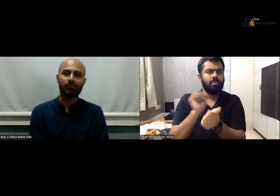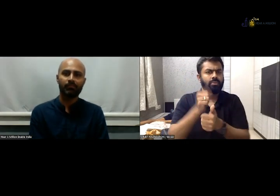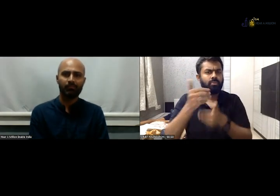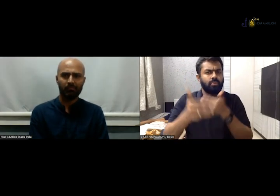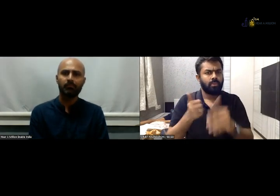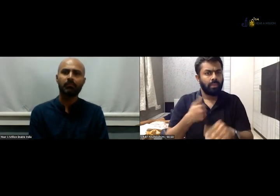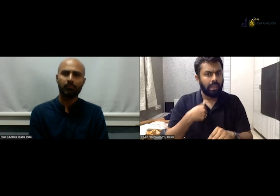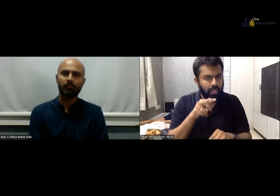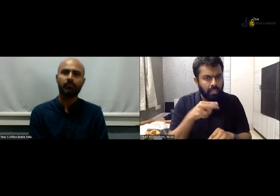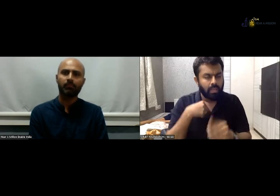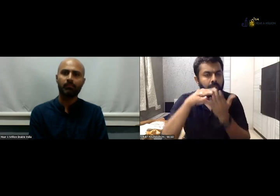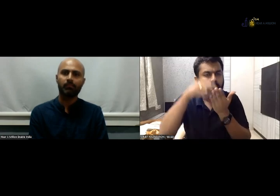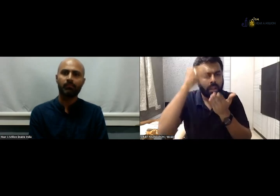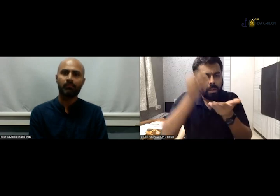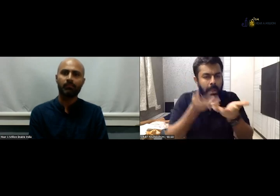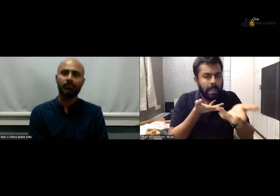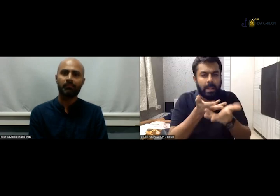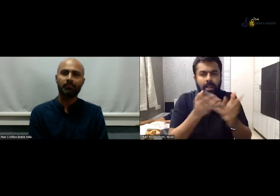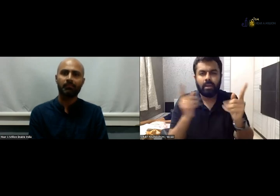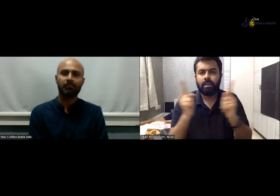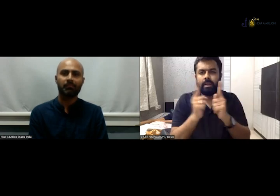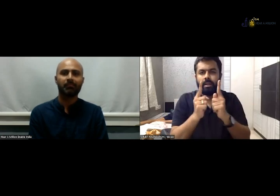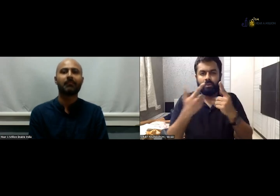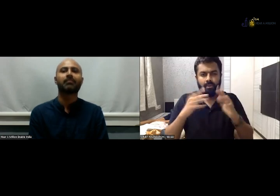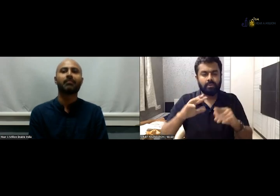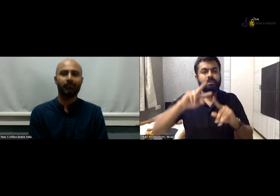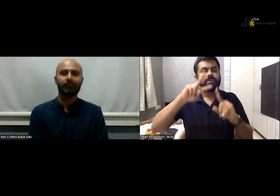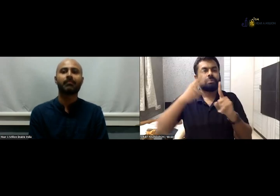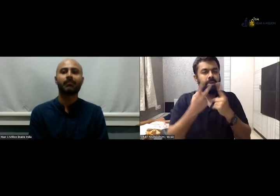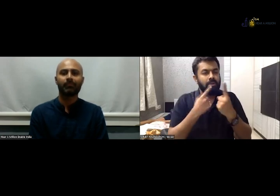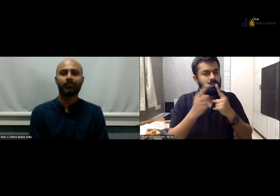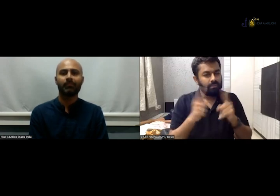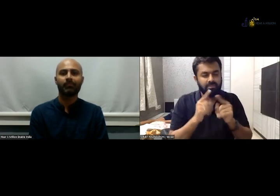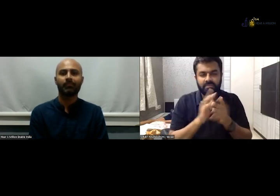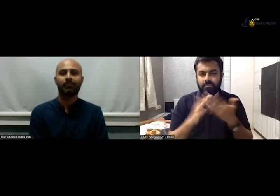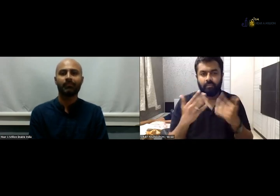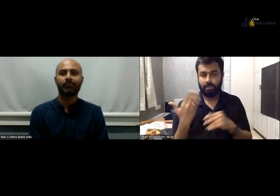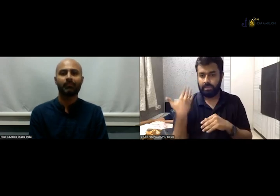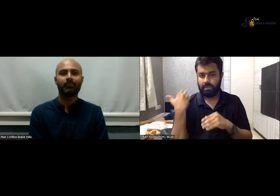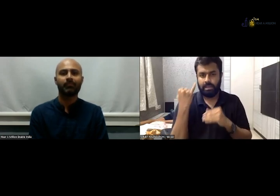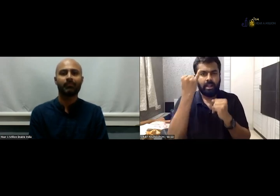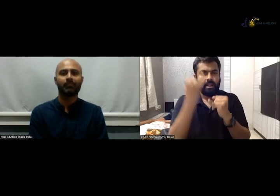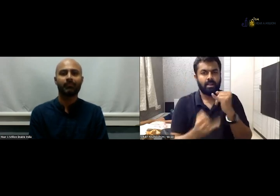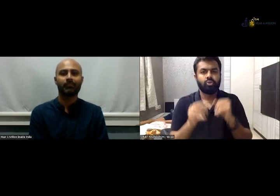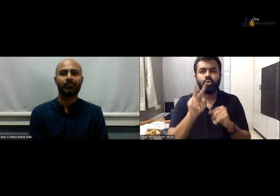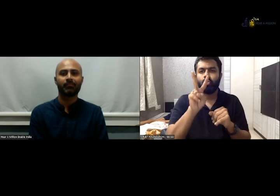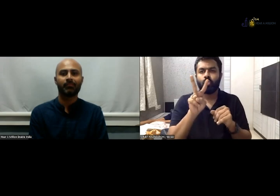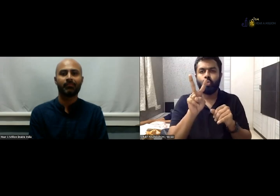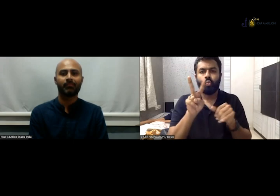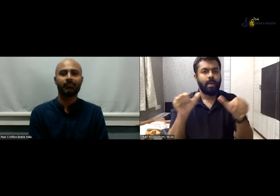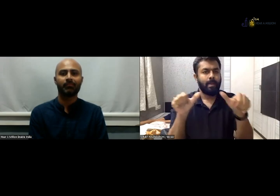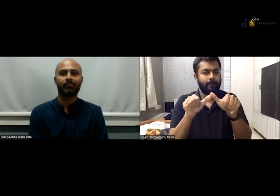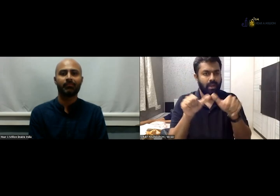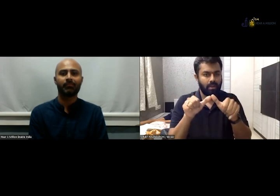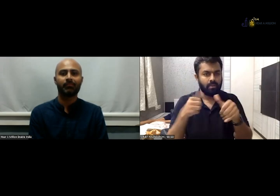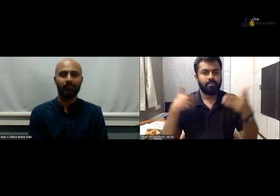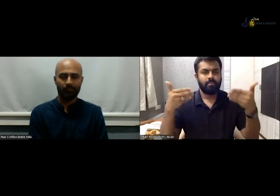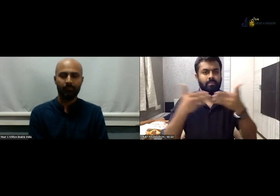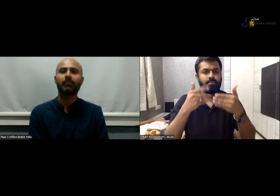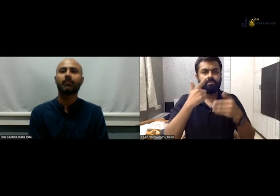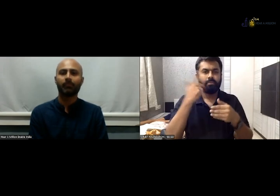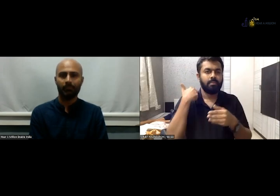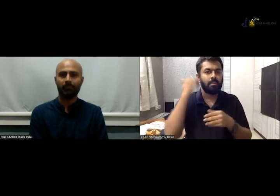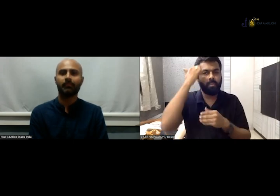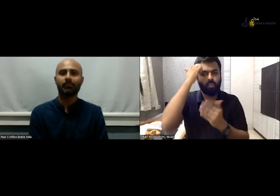uh, law things, and I will learn quite things from her. So recently